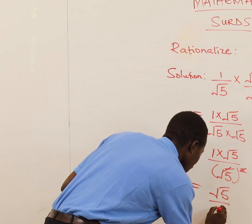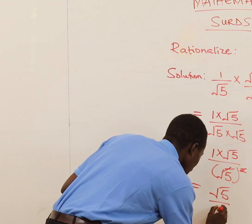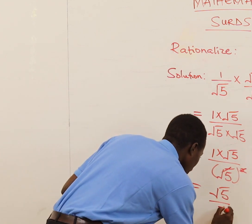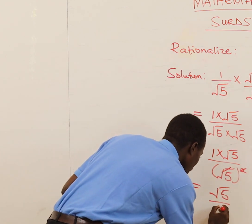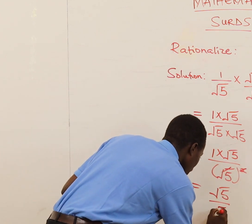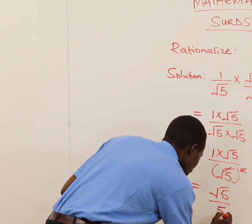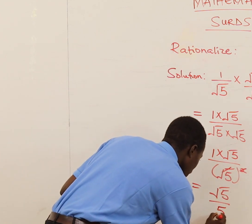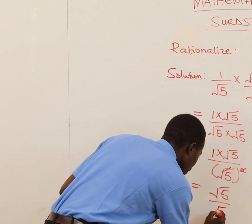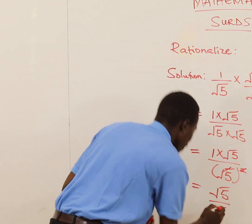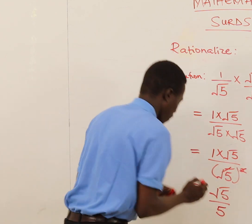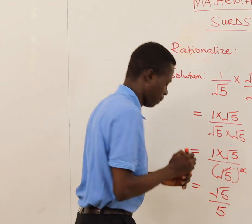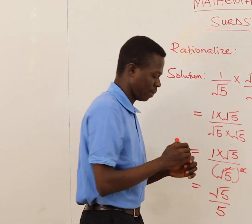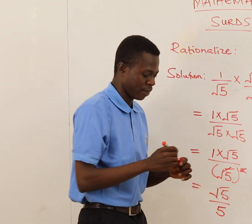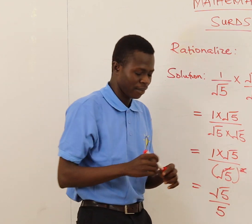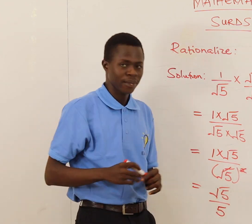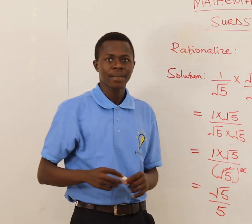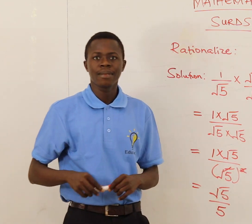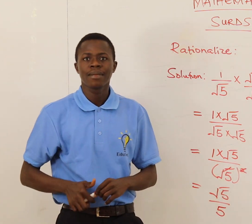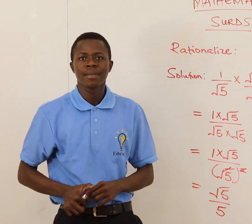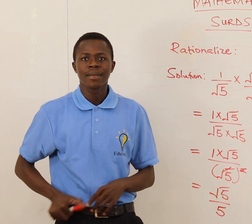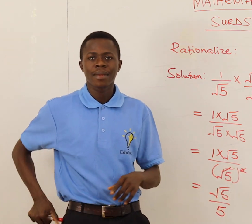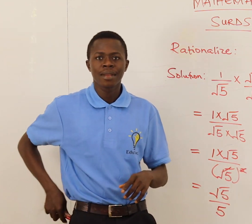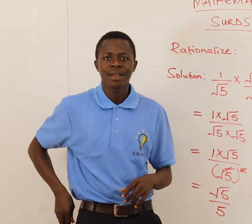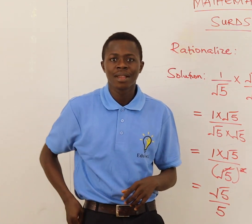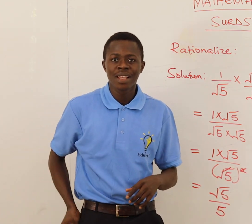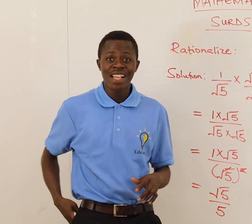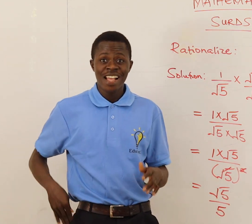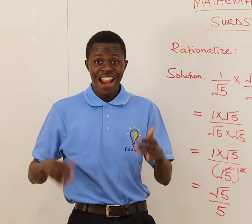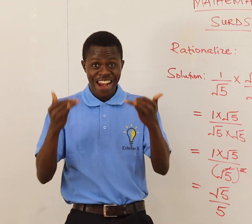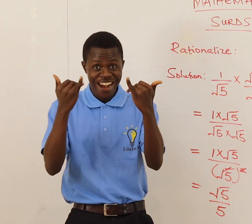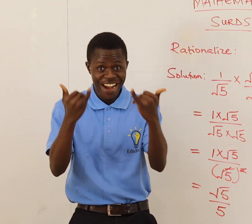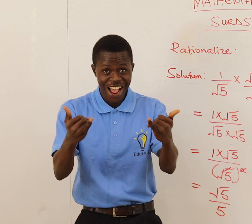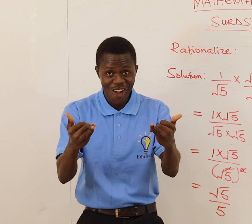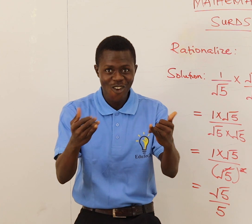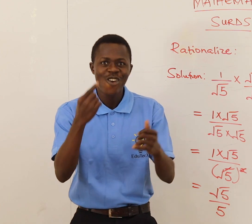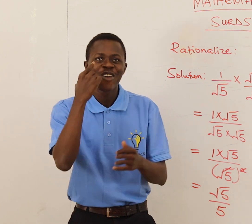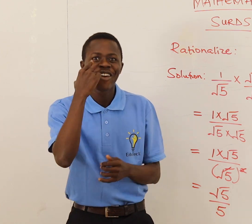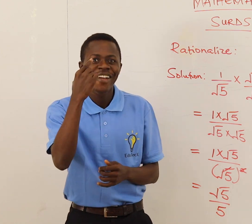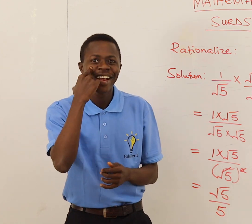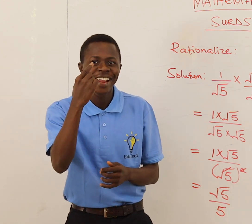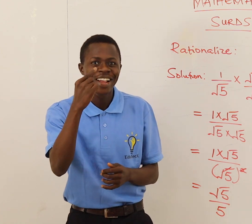you realize that there will be 5 still there in the expression. So our answer will be 5.